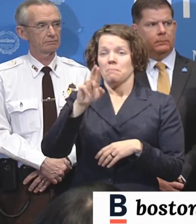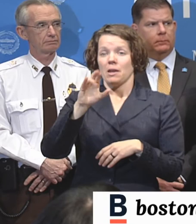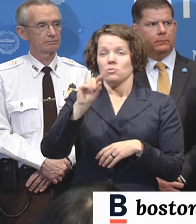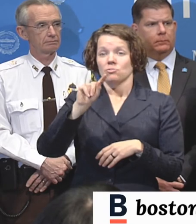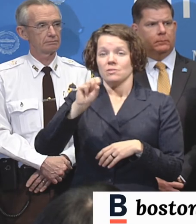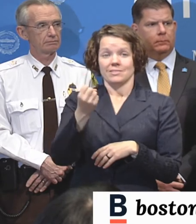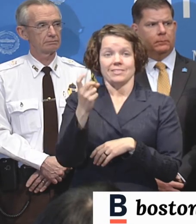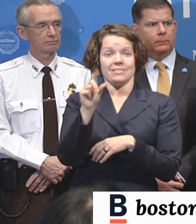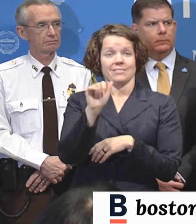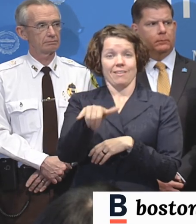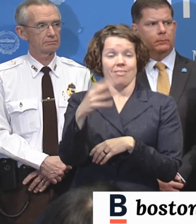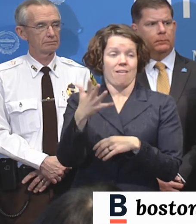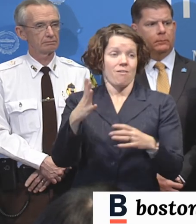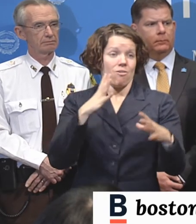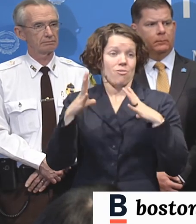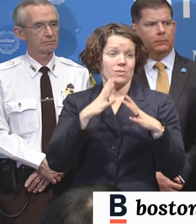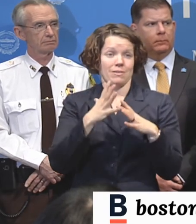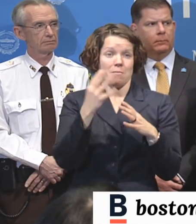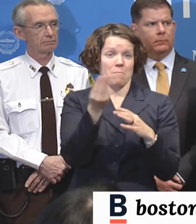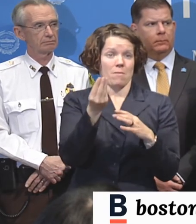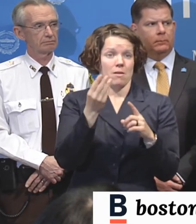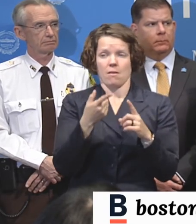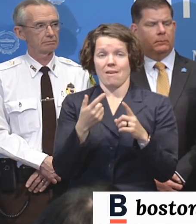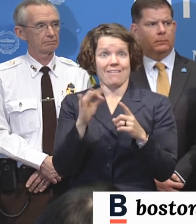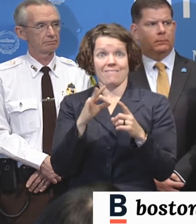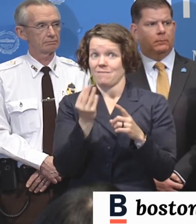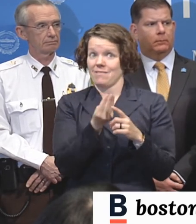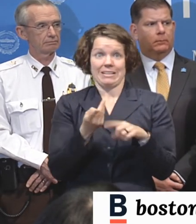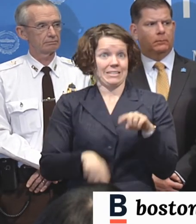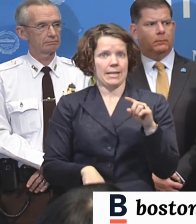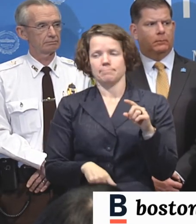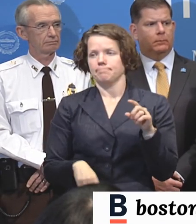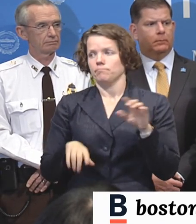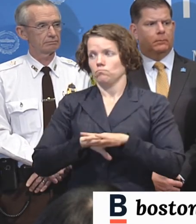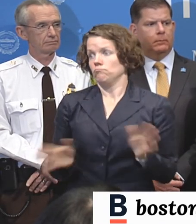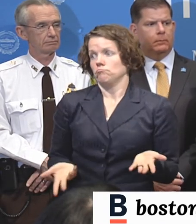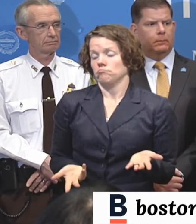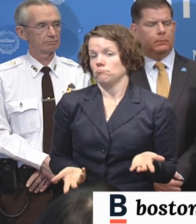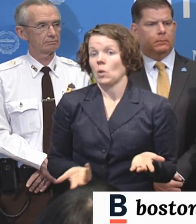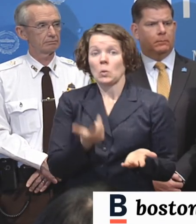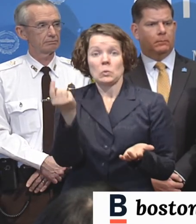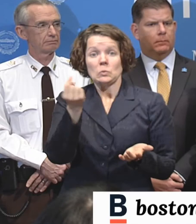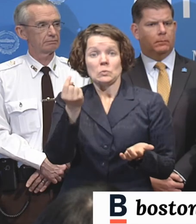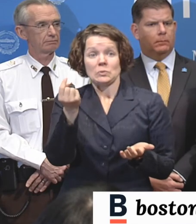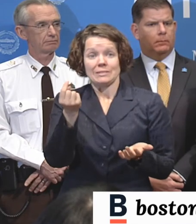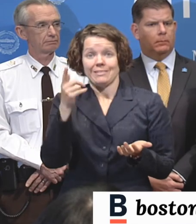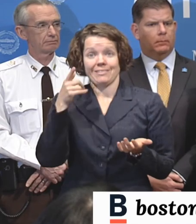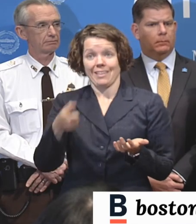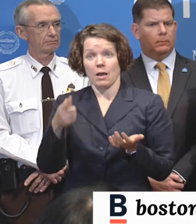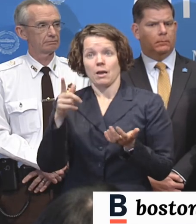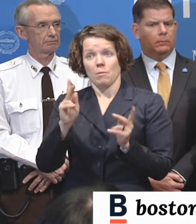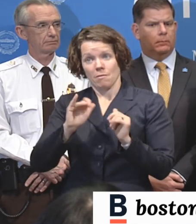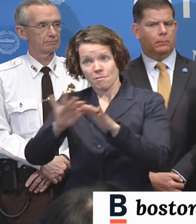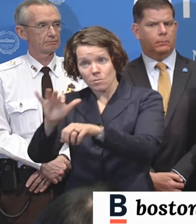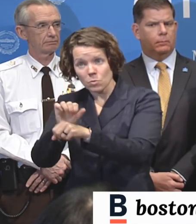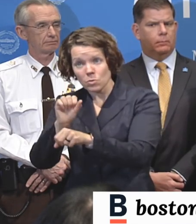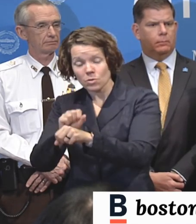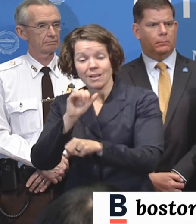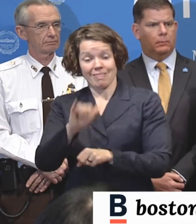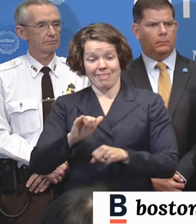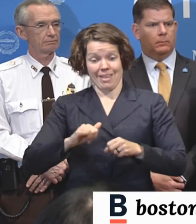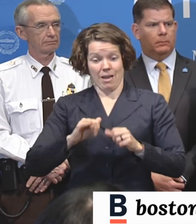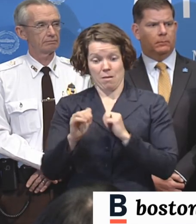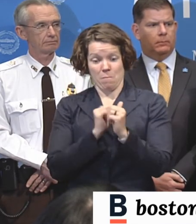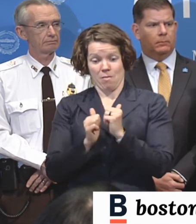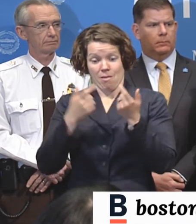run. It's a holiday. Tuesday is a day when people need to go to work, and the event goes through eight cities and towns where people need to conduct their lives.